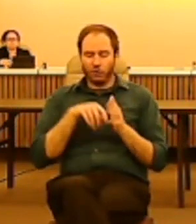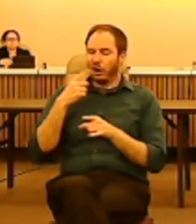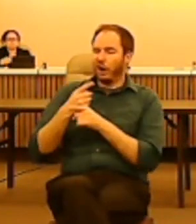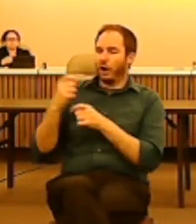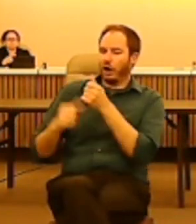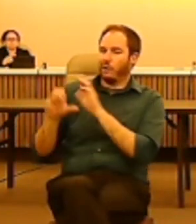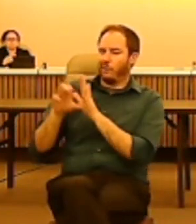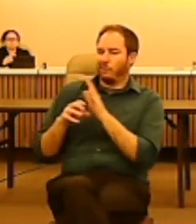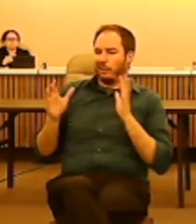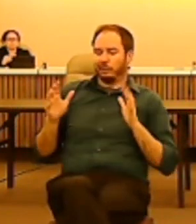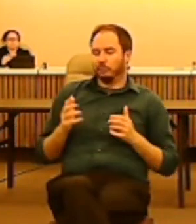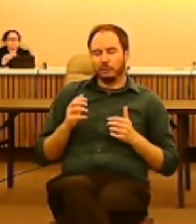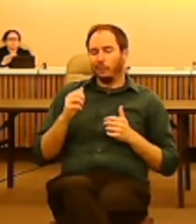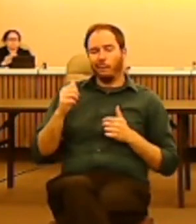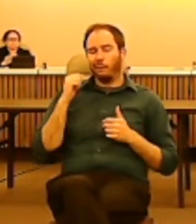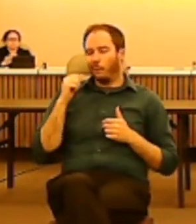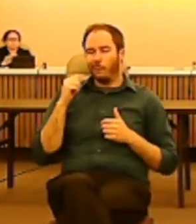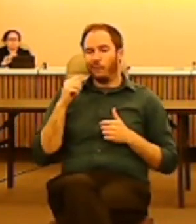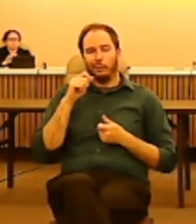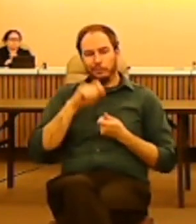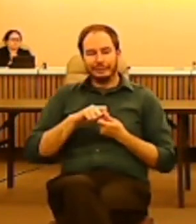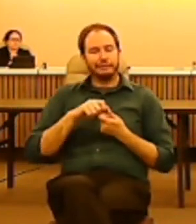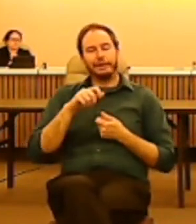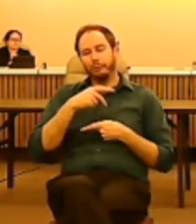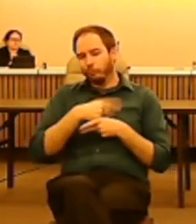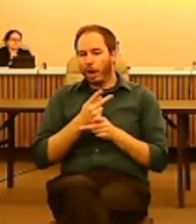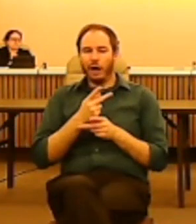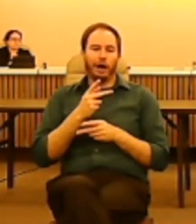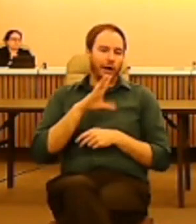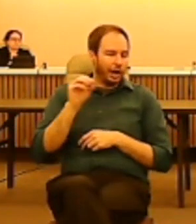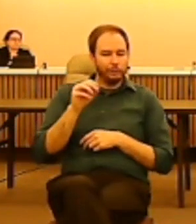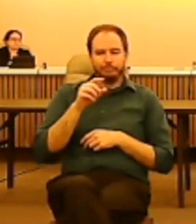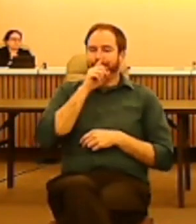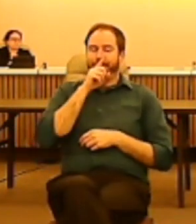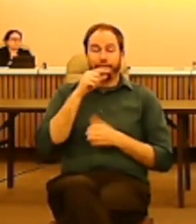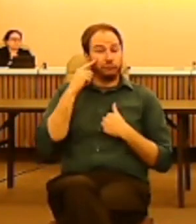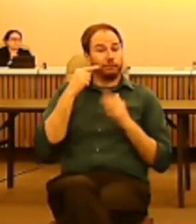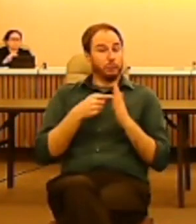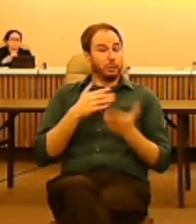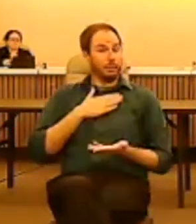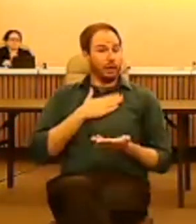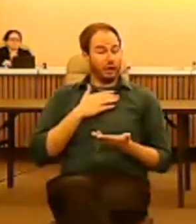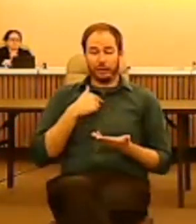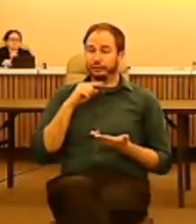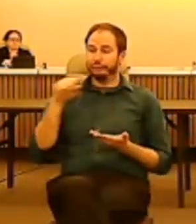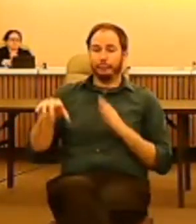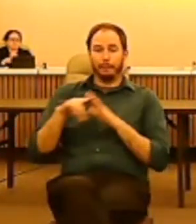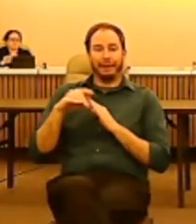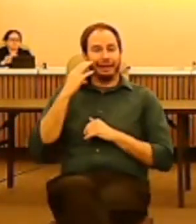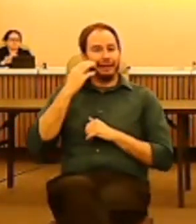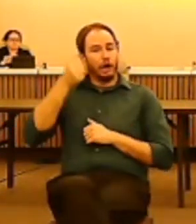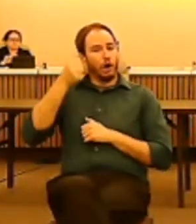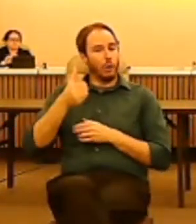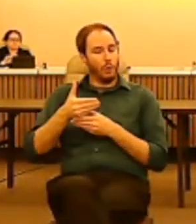code. That's Yeah. it. So Okay. it doesn't specify a specific product. You know, what I did for mine, so we went with the thicker walls and